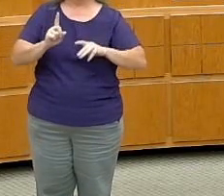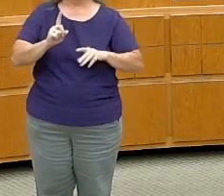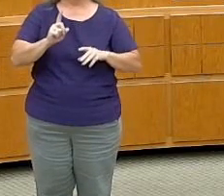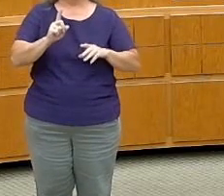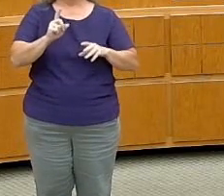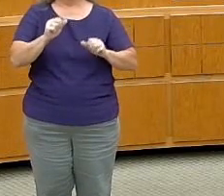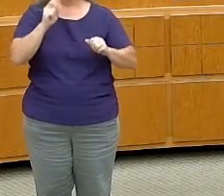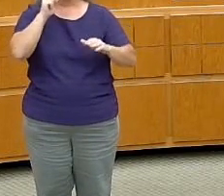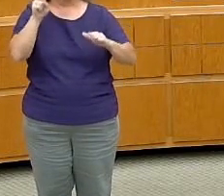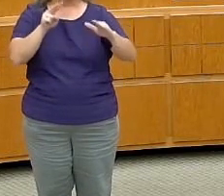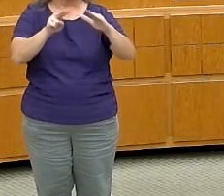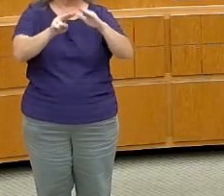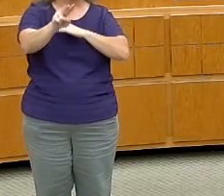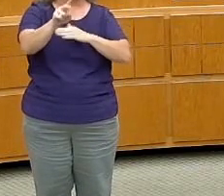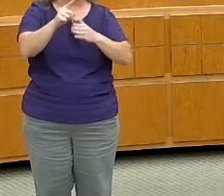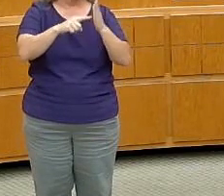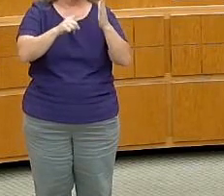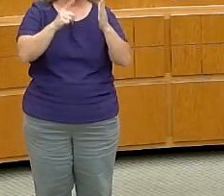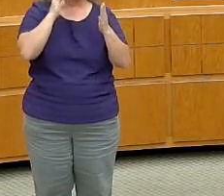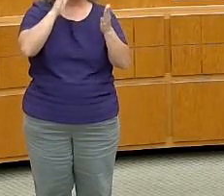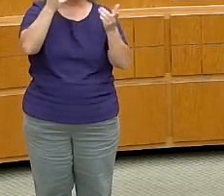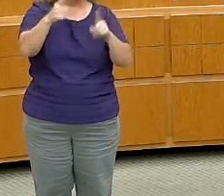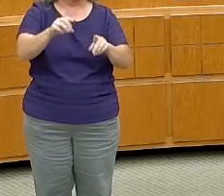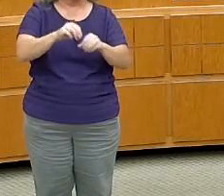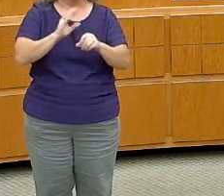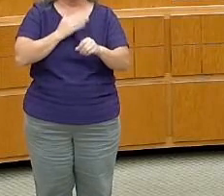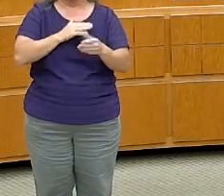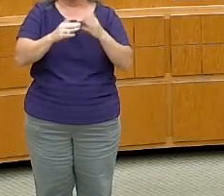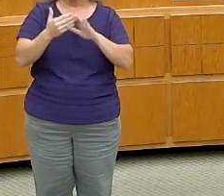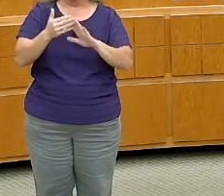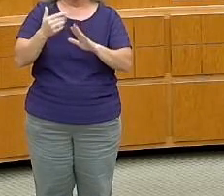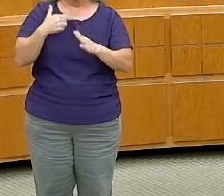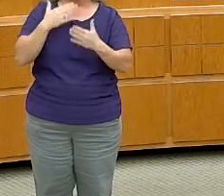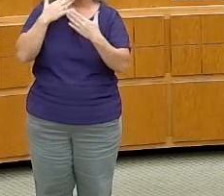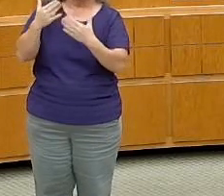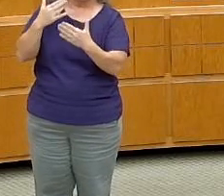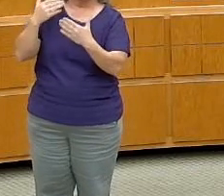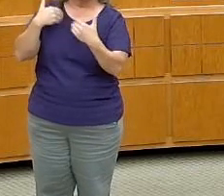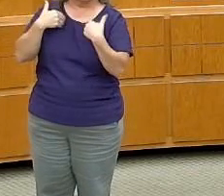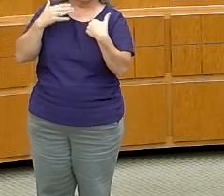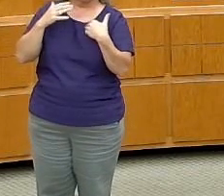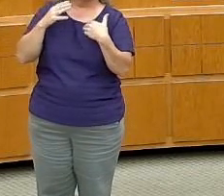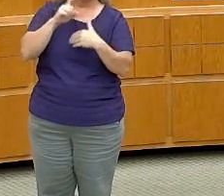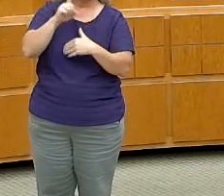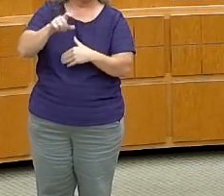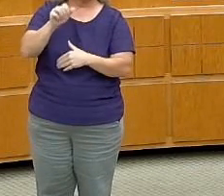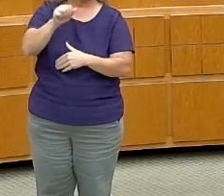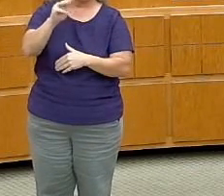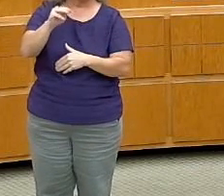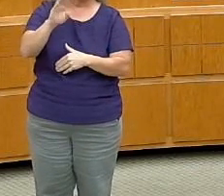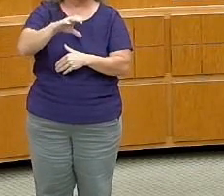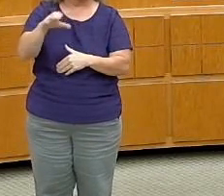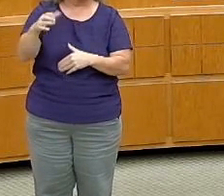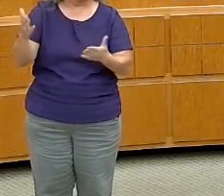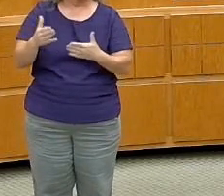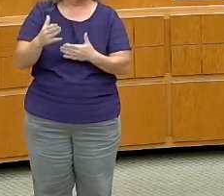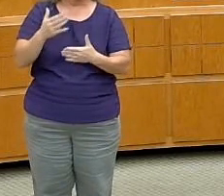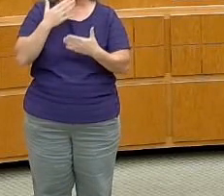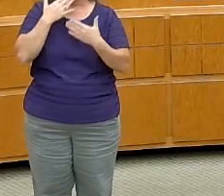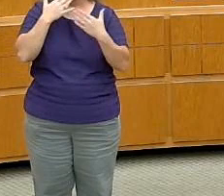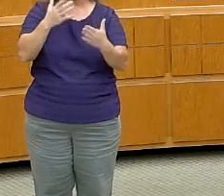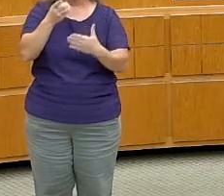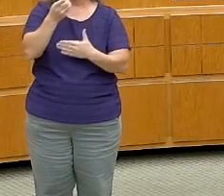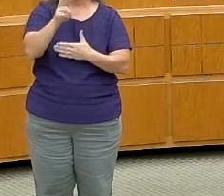to our community. So it's great information. We're thankful for having that resource here, Texas A&M Corpus Christi. We're thankful for Dr. Miller,